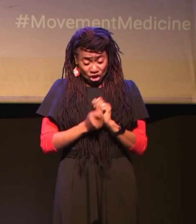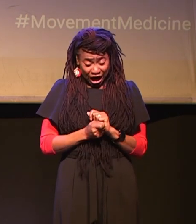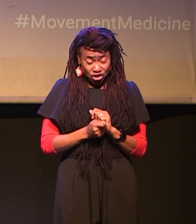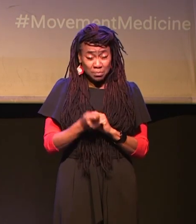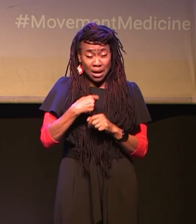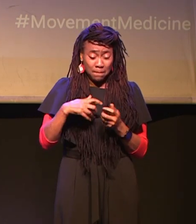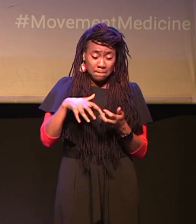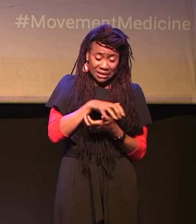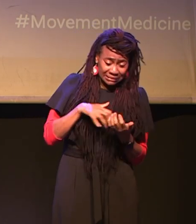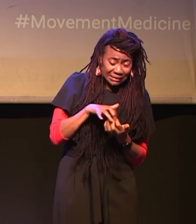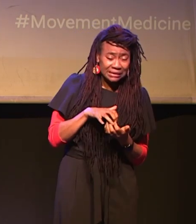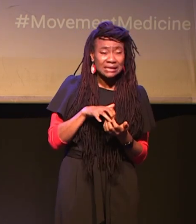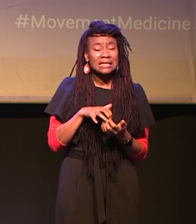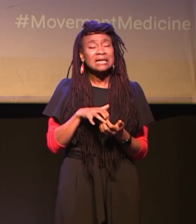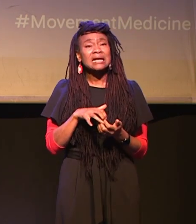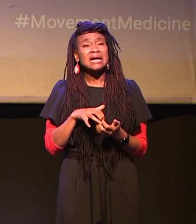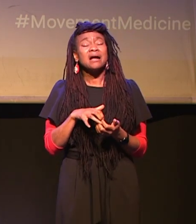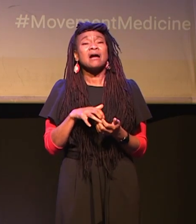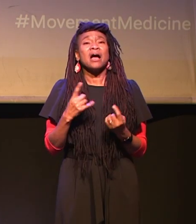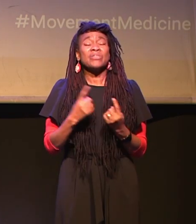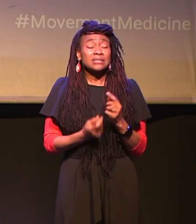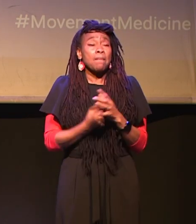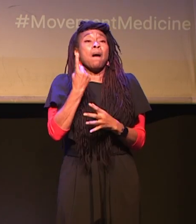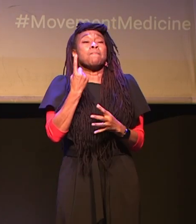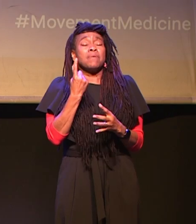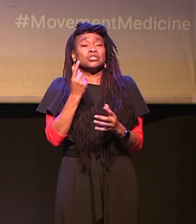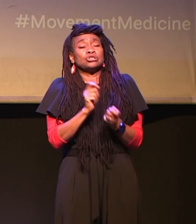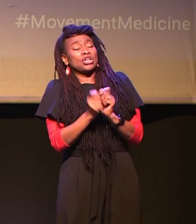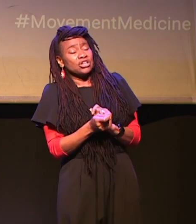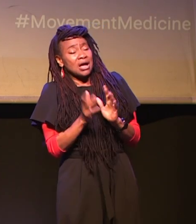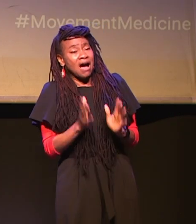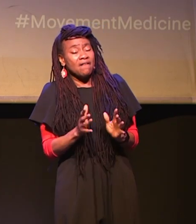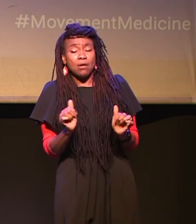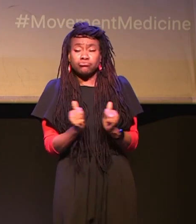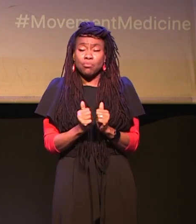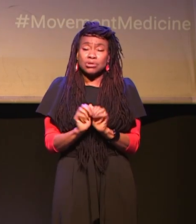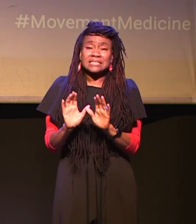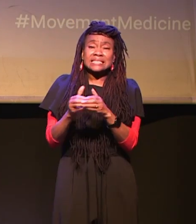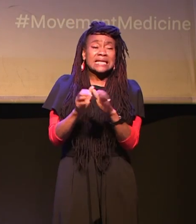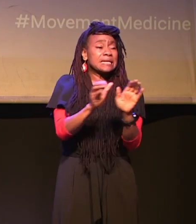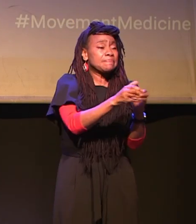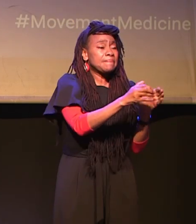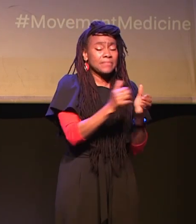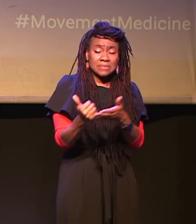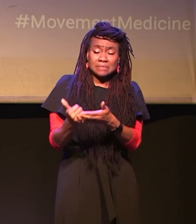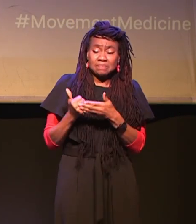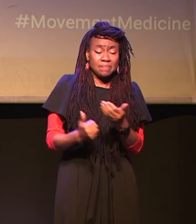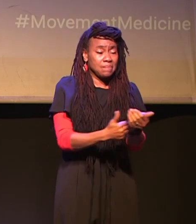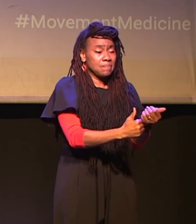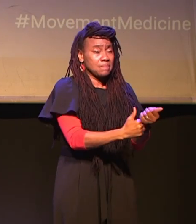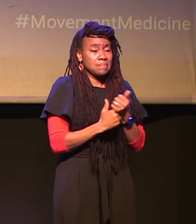that come to the top as we're being rearranged, and putting the appropriate teams around us, because we need all of us.